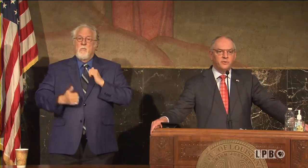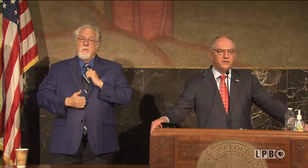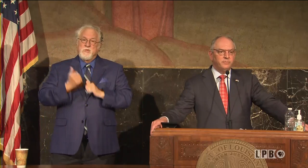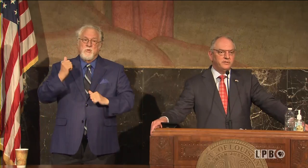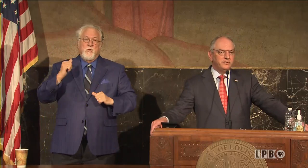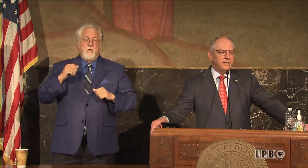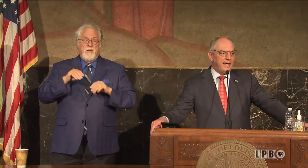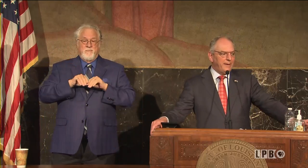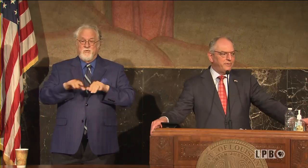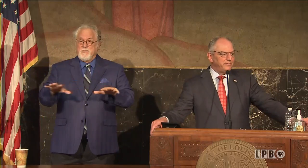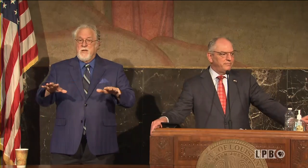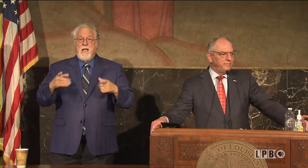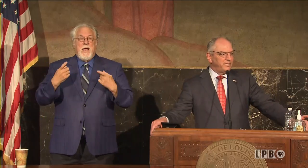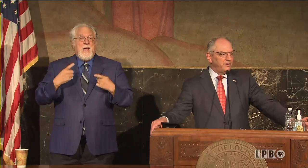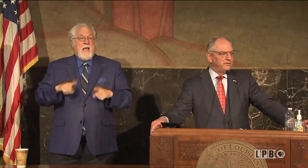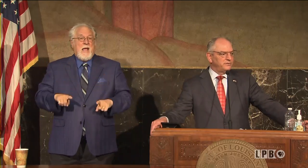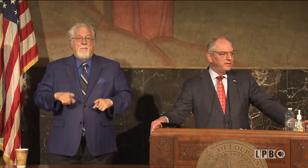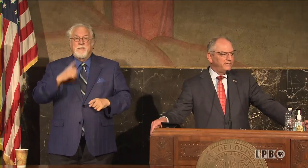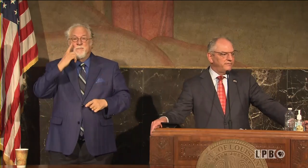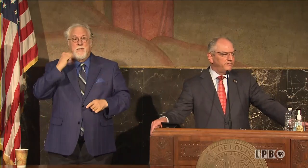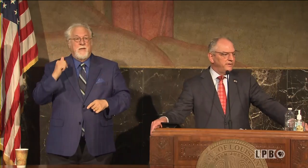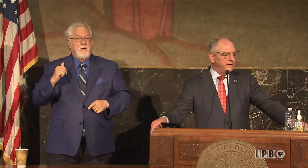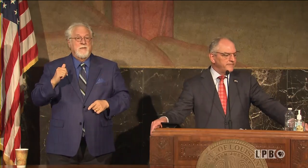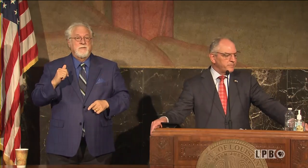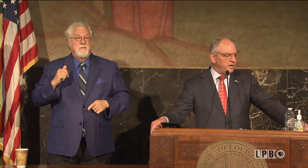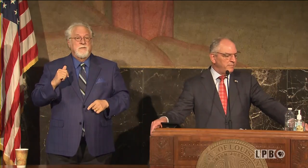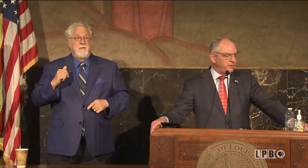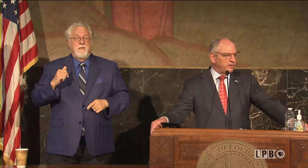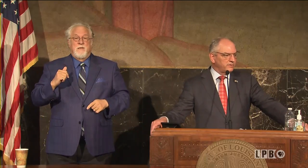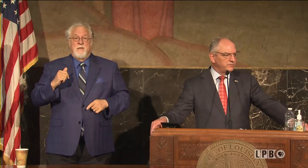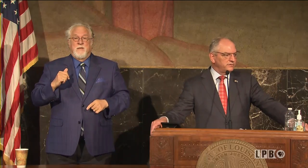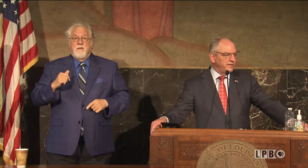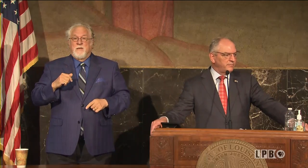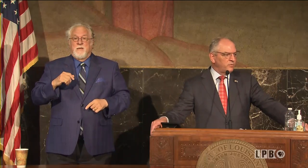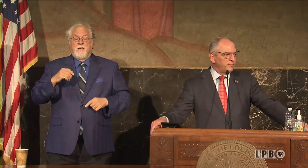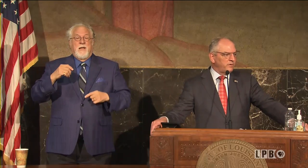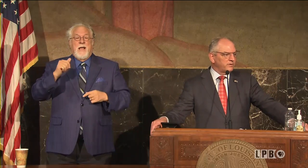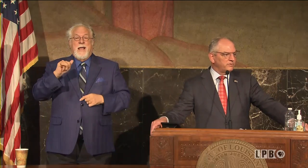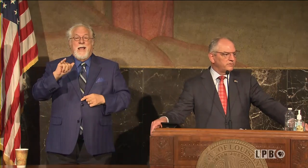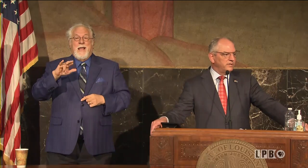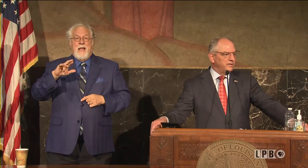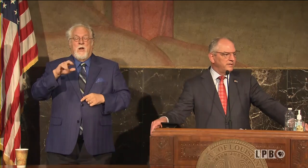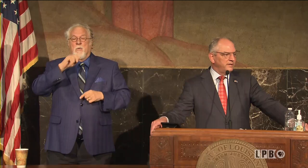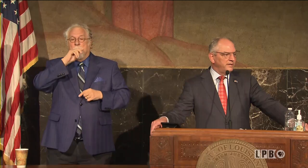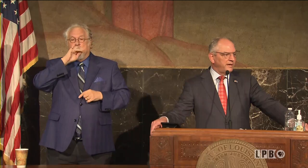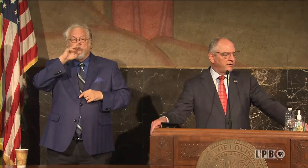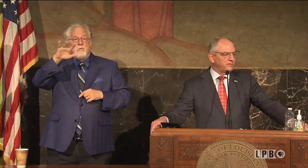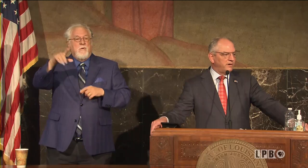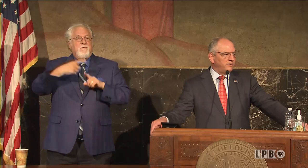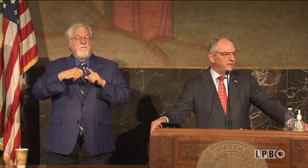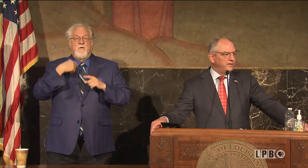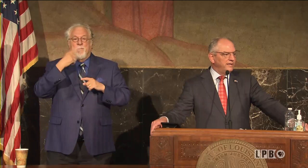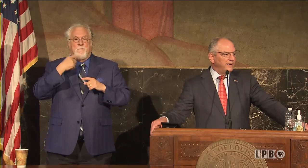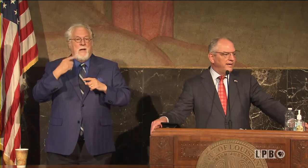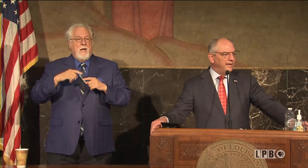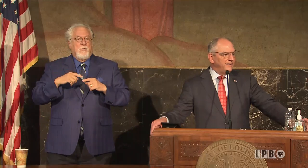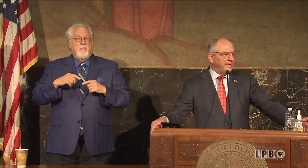majority of transmission happened because of particles, airborne particles, and